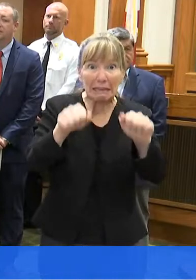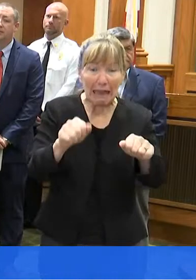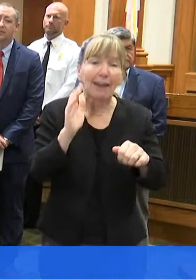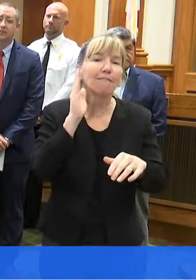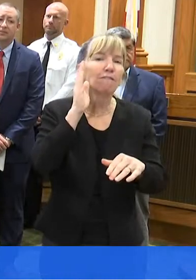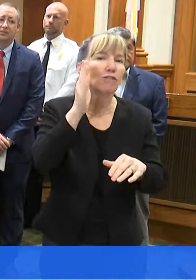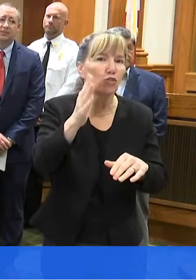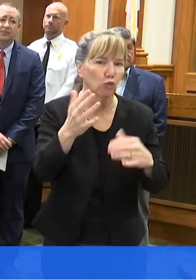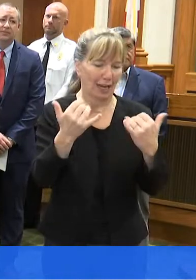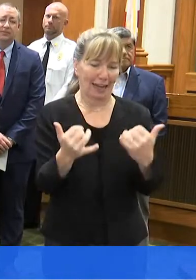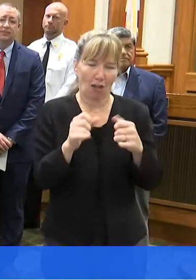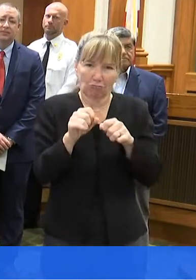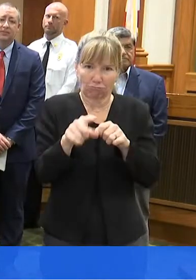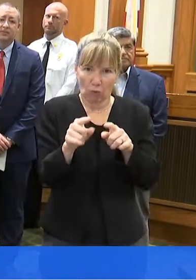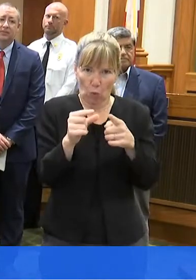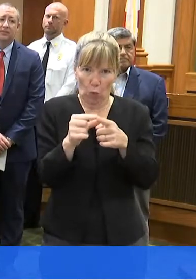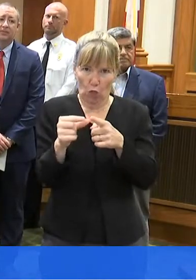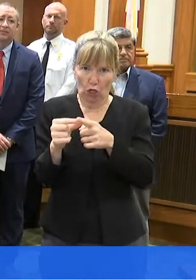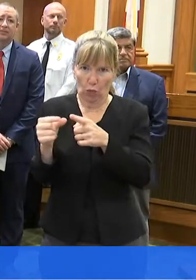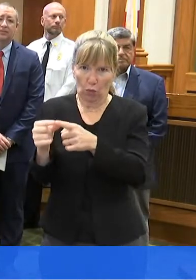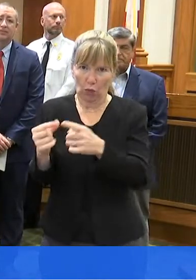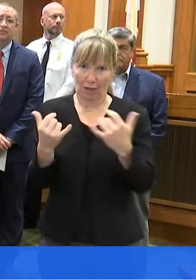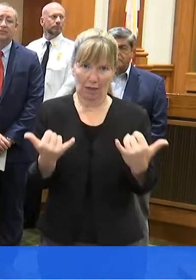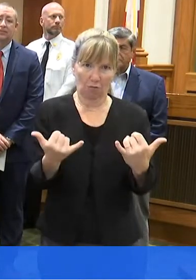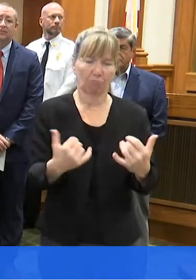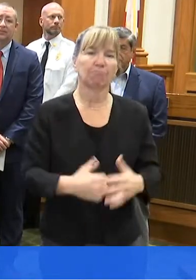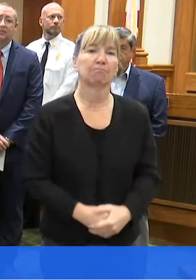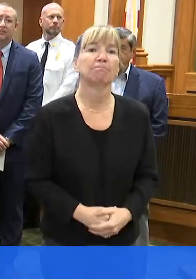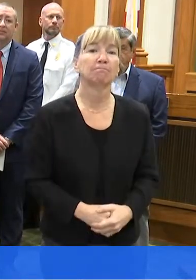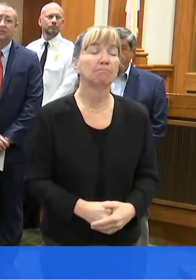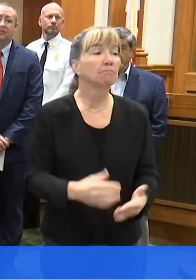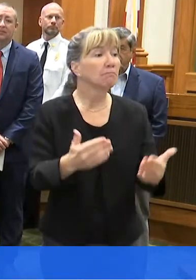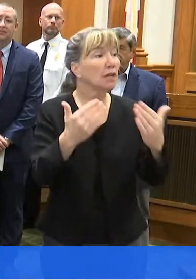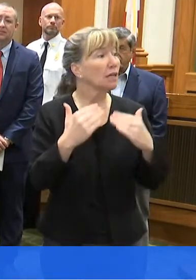Great. Next question.